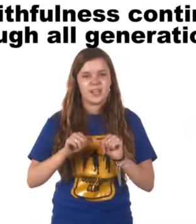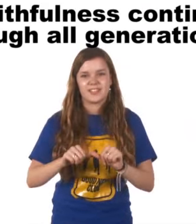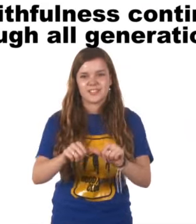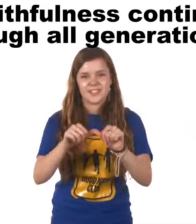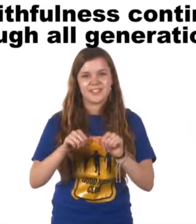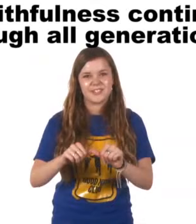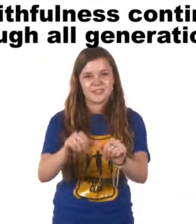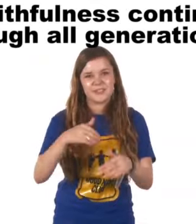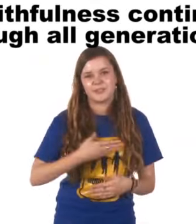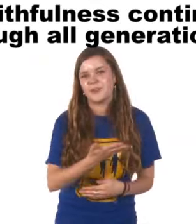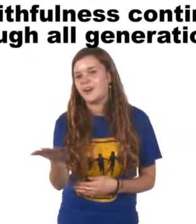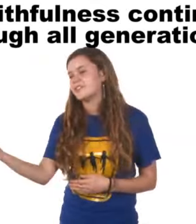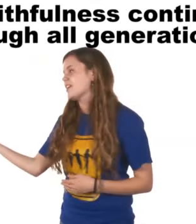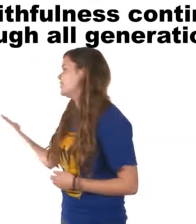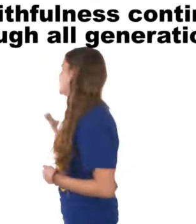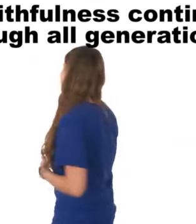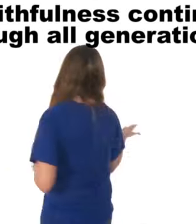continues Through all generations